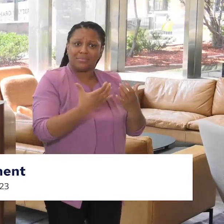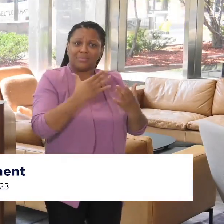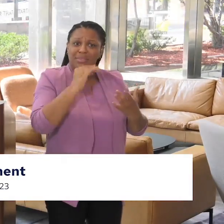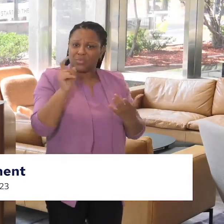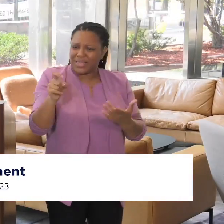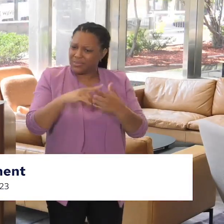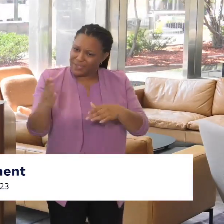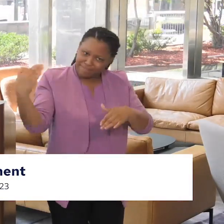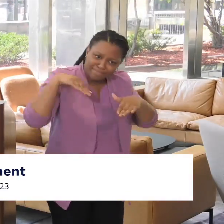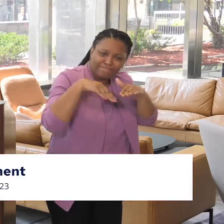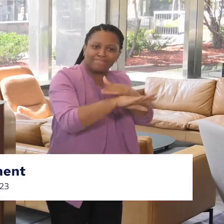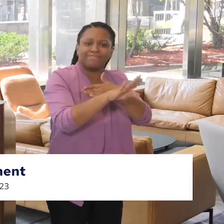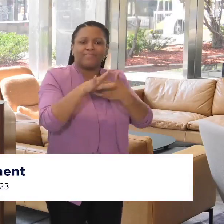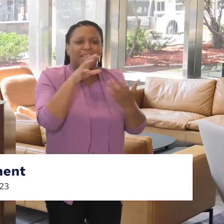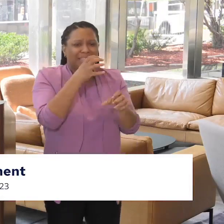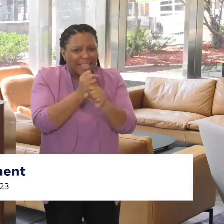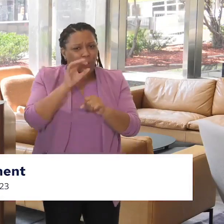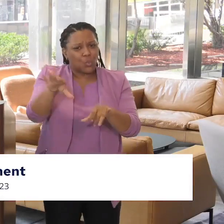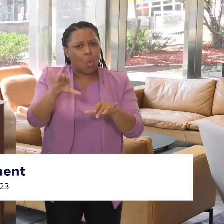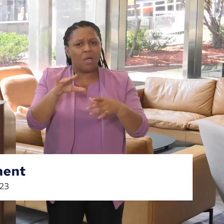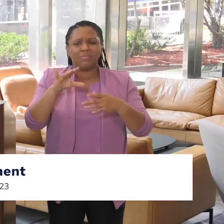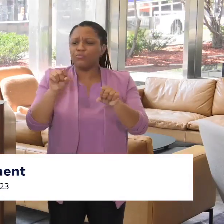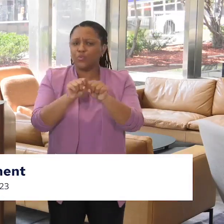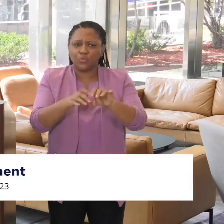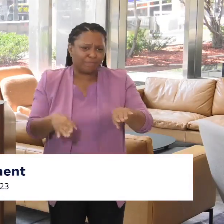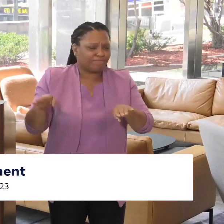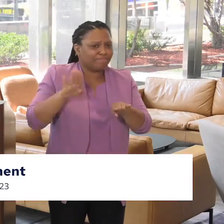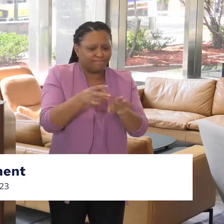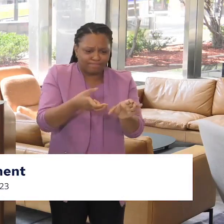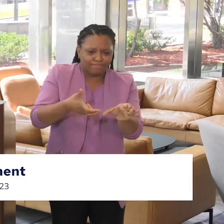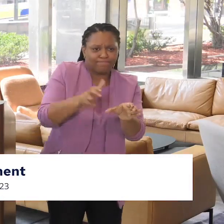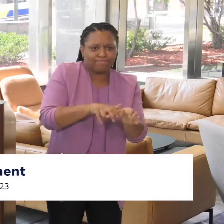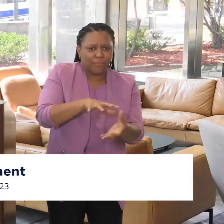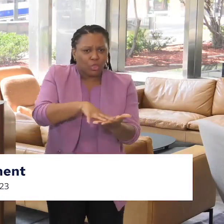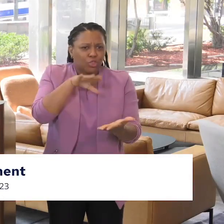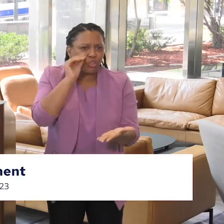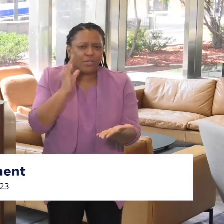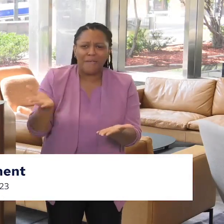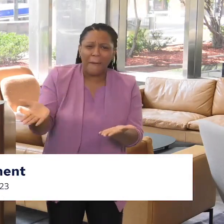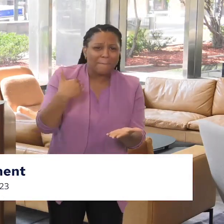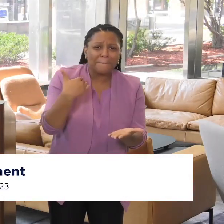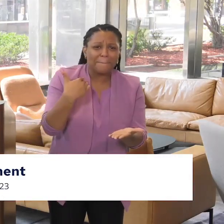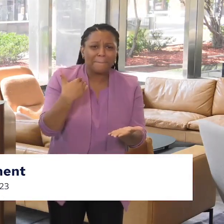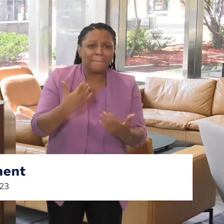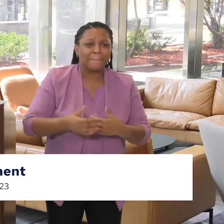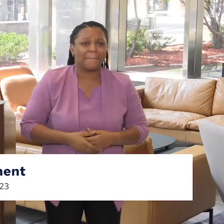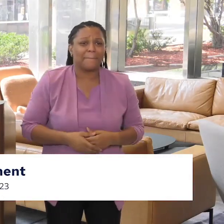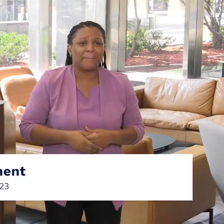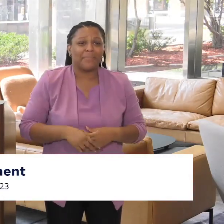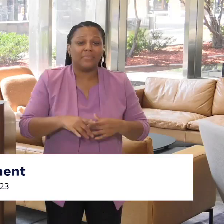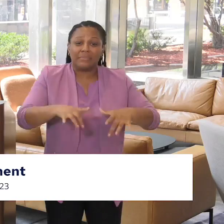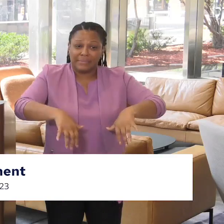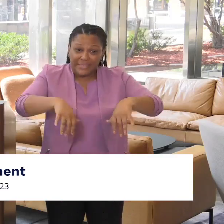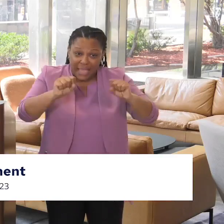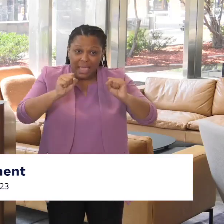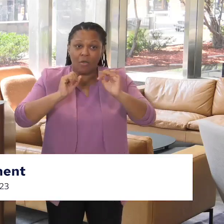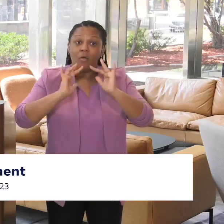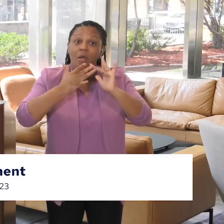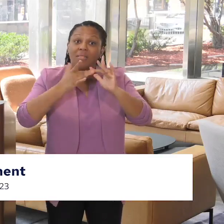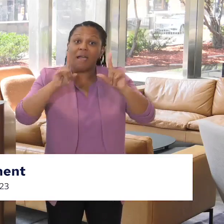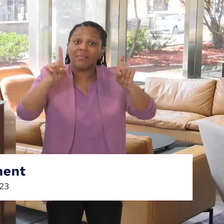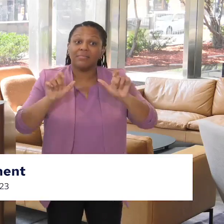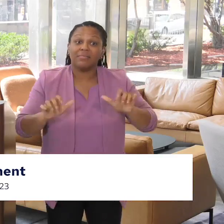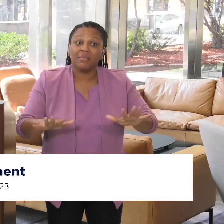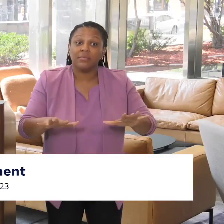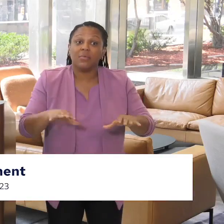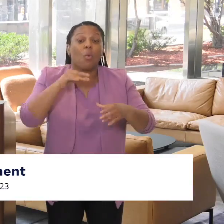those boots. You will need to come and deliver on the online assessments or in-person classes. But